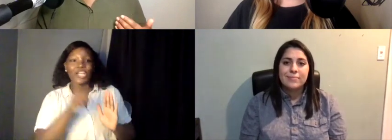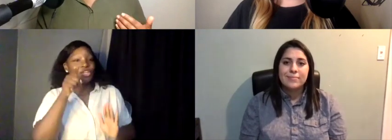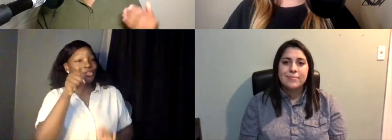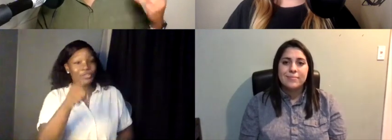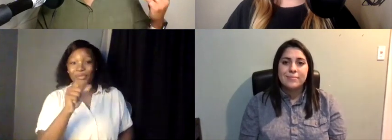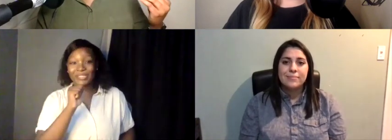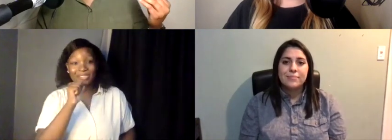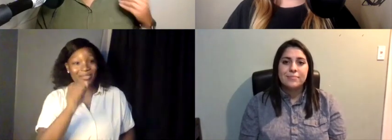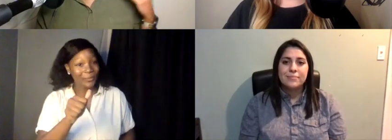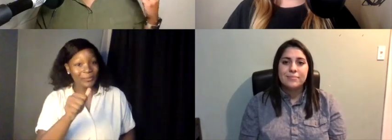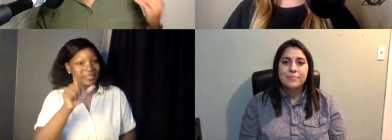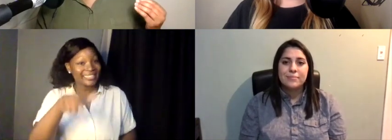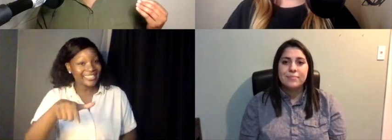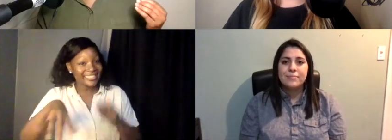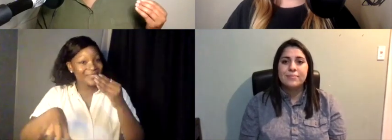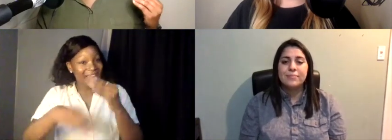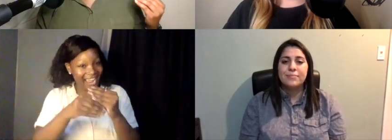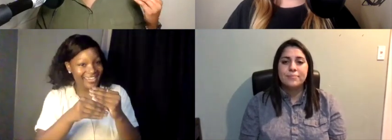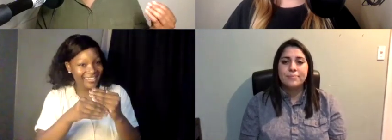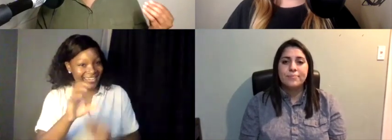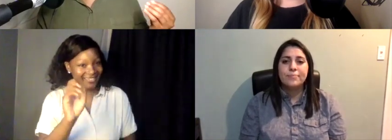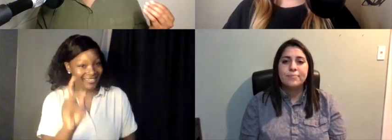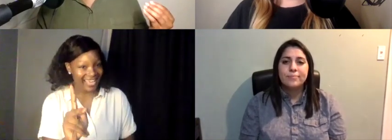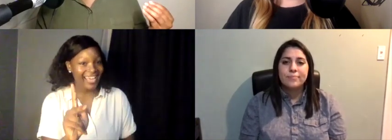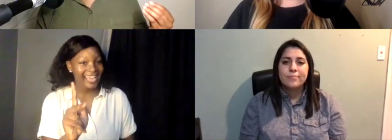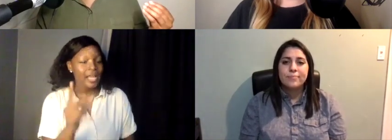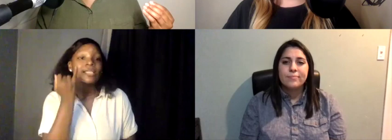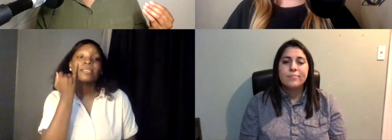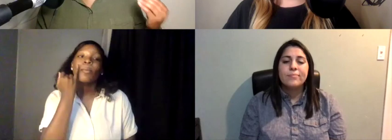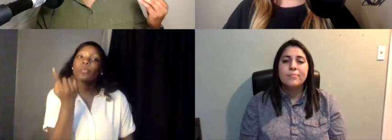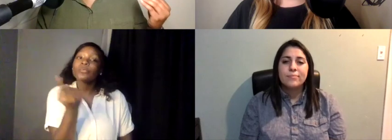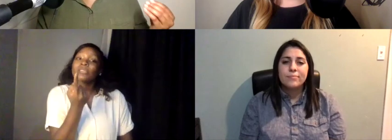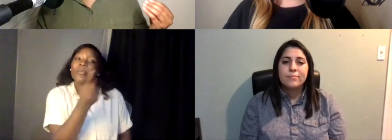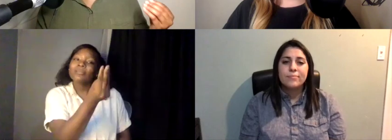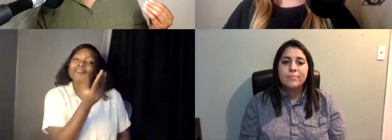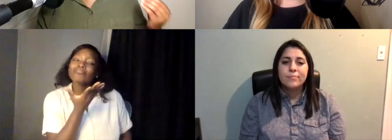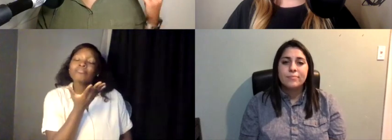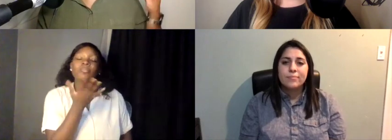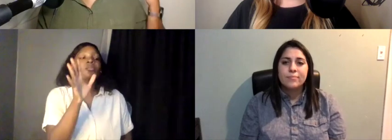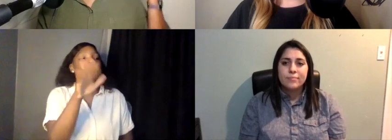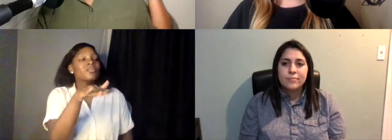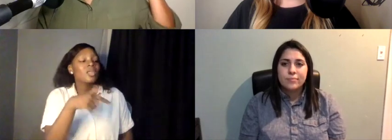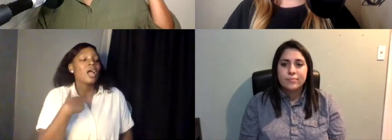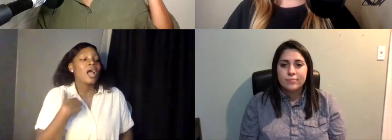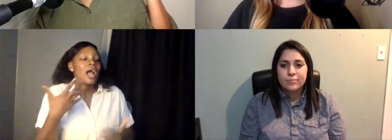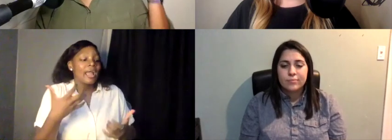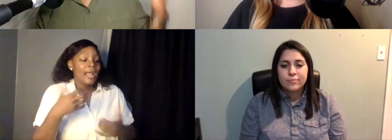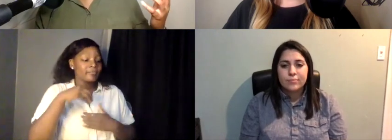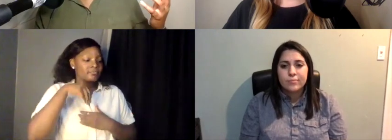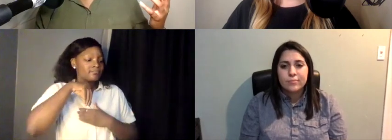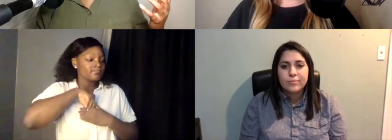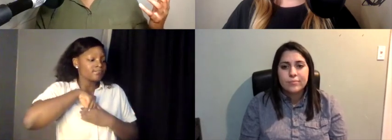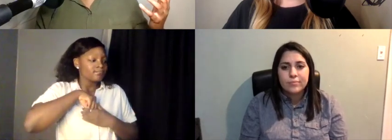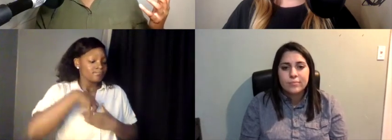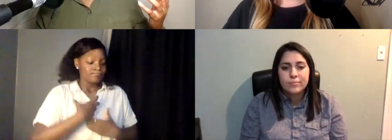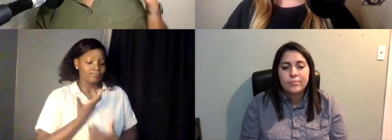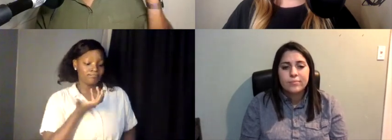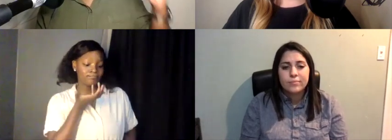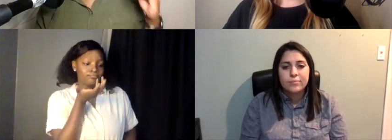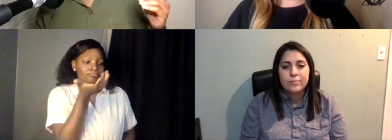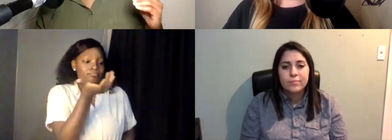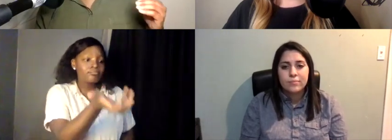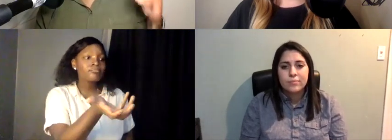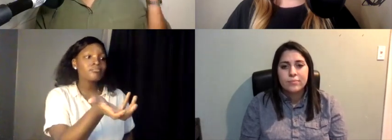If you know what I mean? If somebody tells you something very vulnerable about themselves that they want to do, or that they have an idea for something,